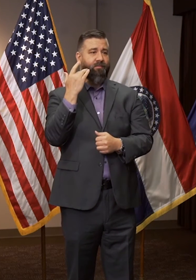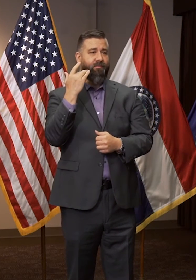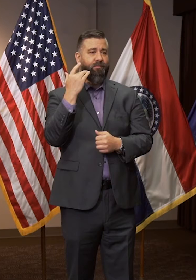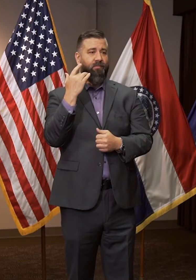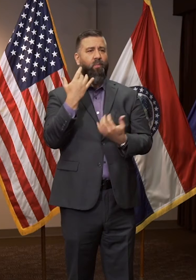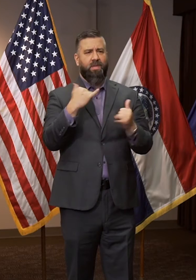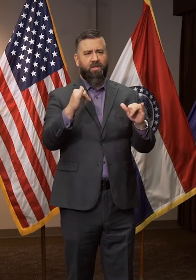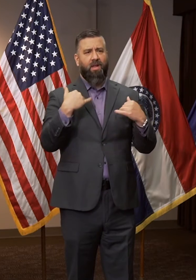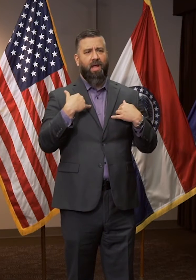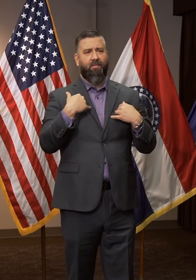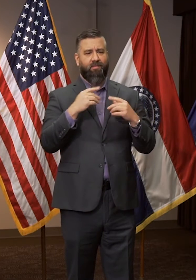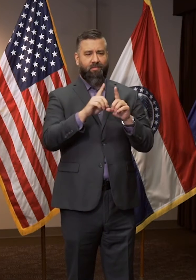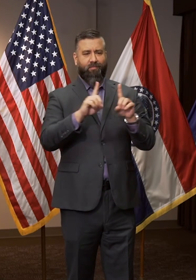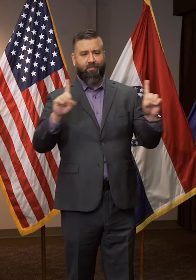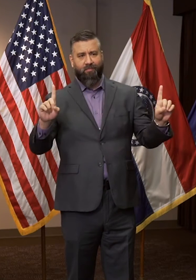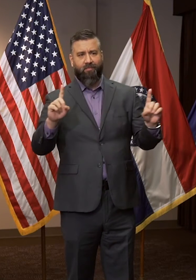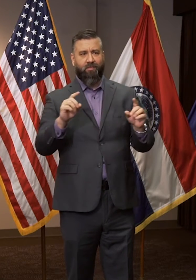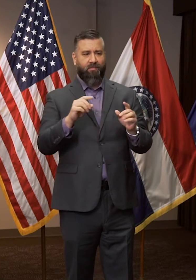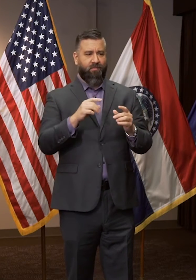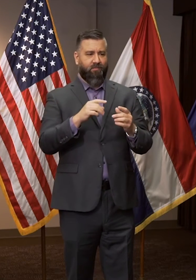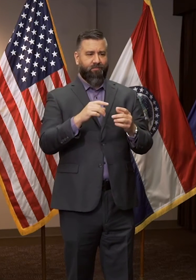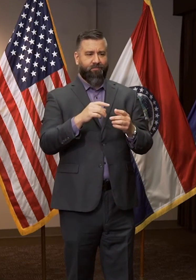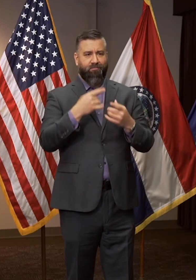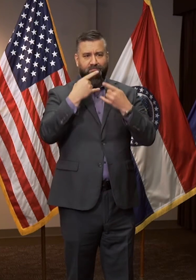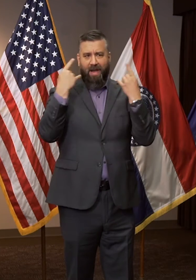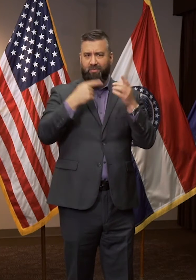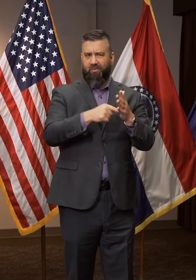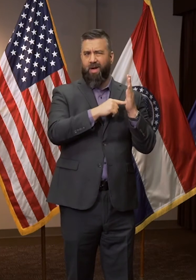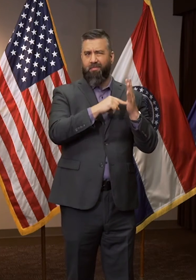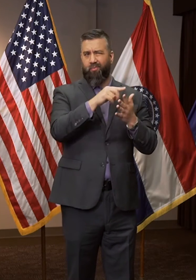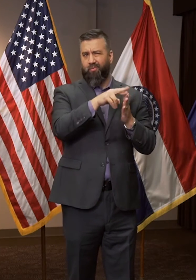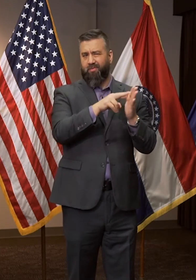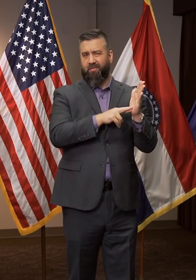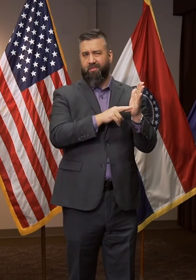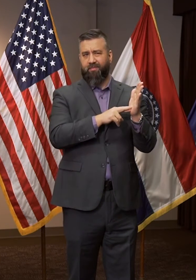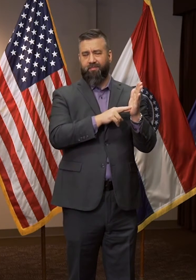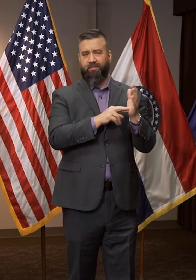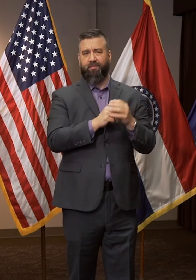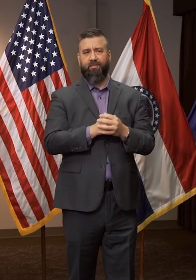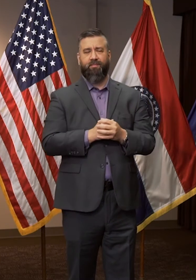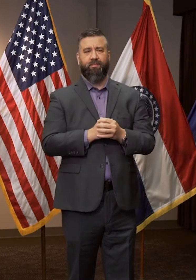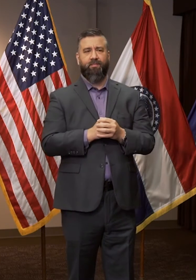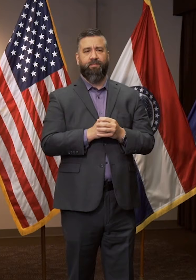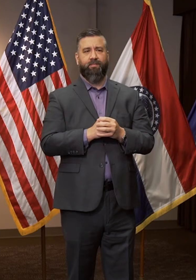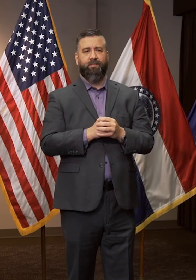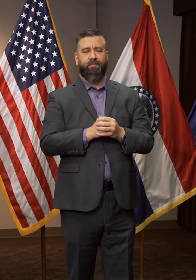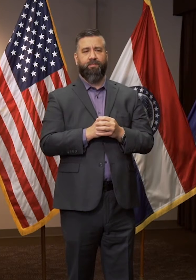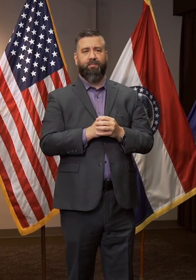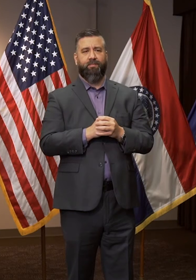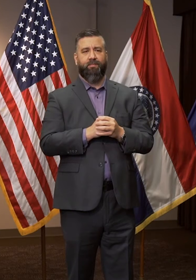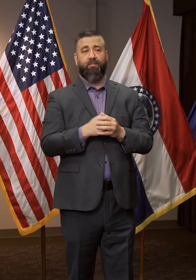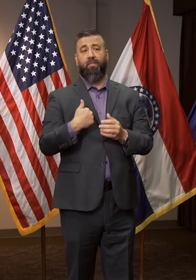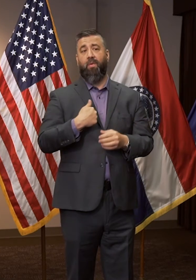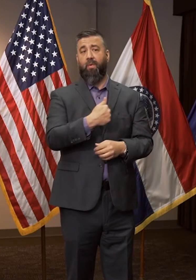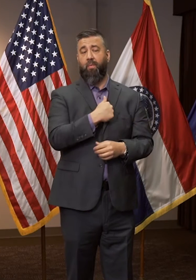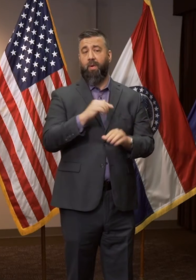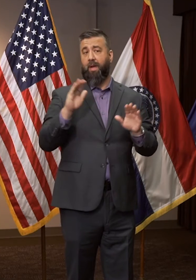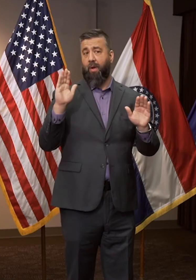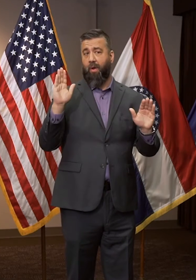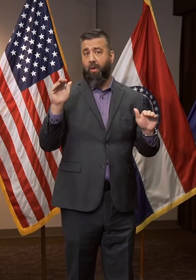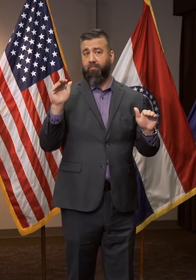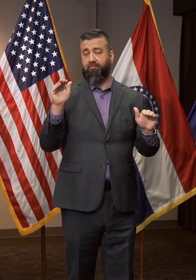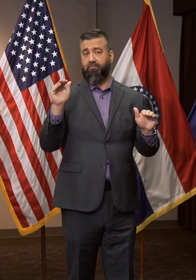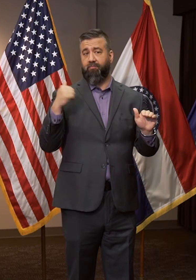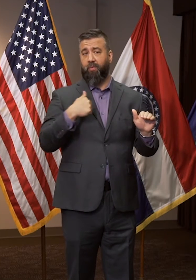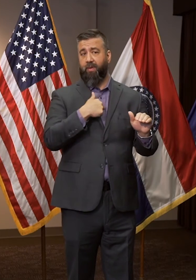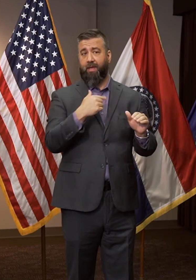health protocols, safety protocols, and restrictions, including mask mandates. We hope that as